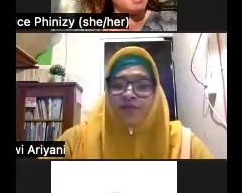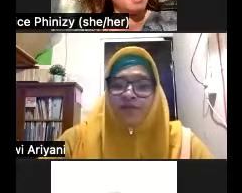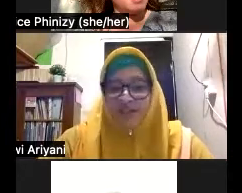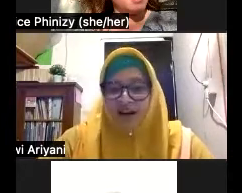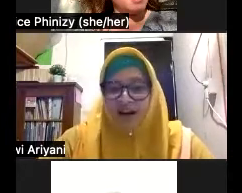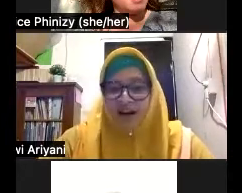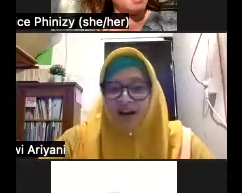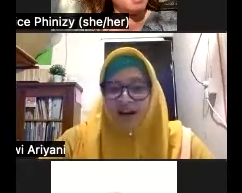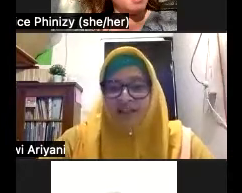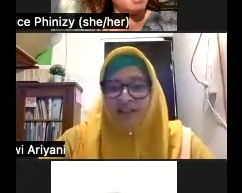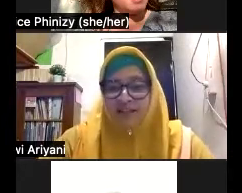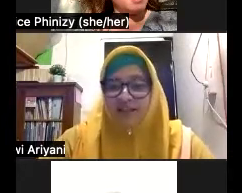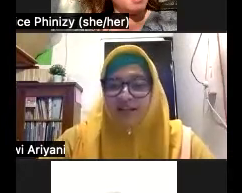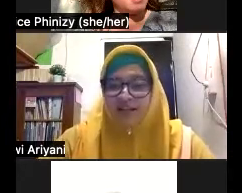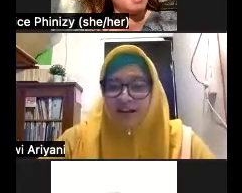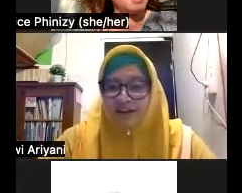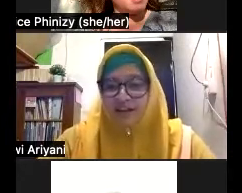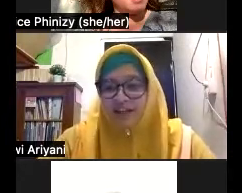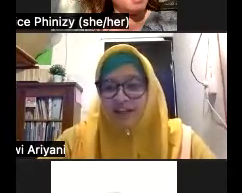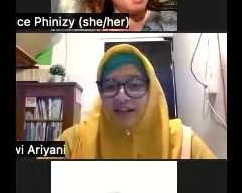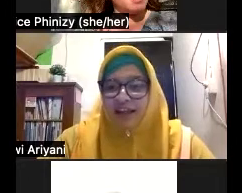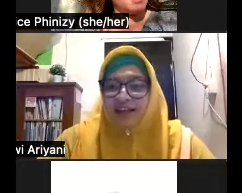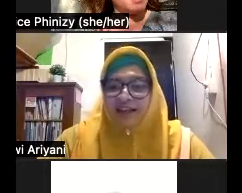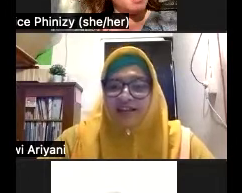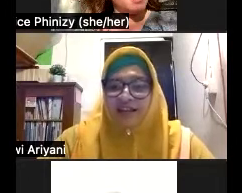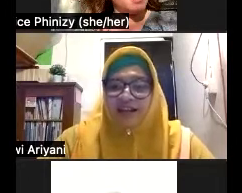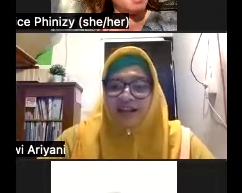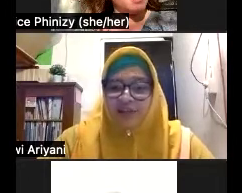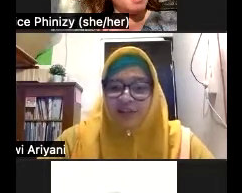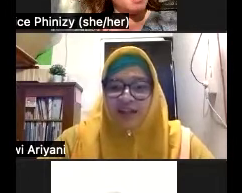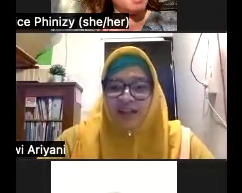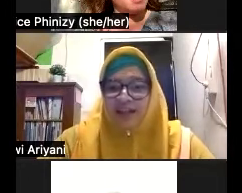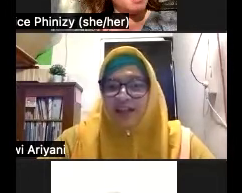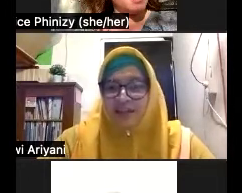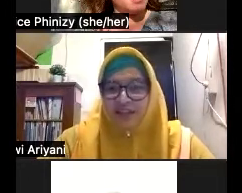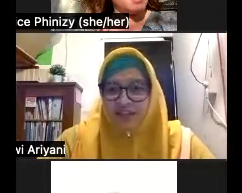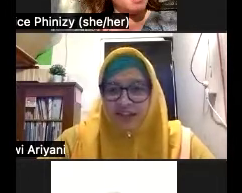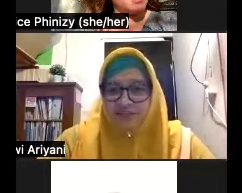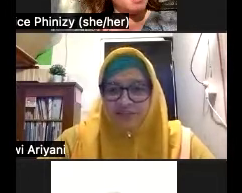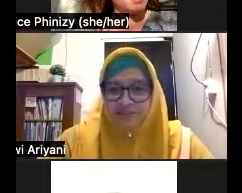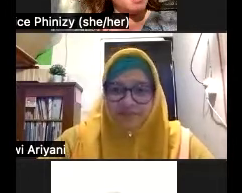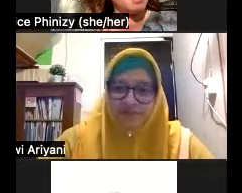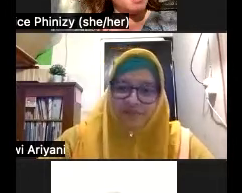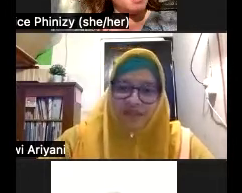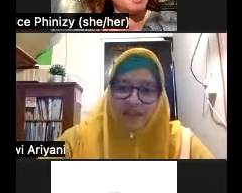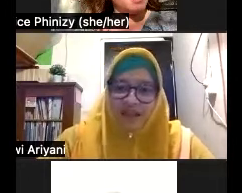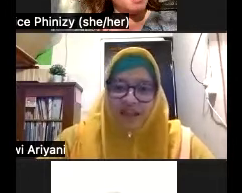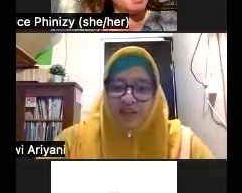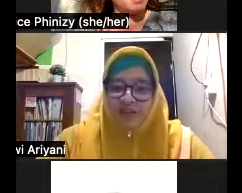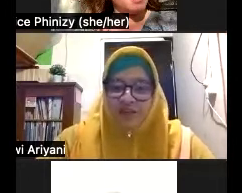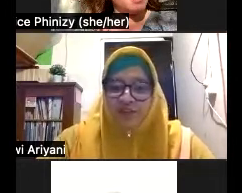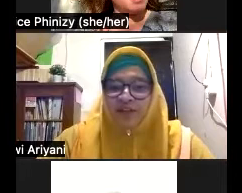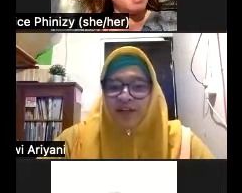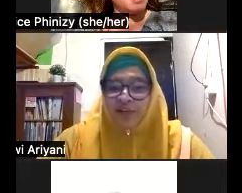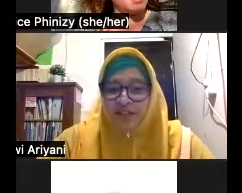Bahasa Indonesia card, please see English card link, then select language, then Indonesia.